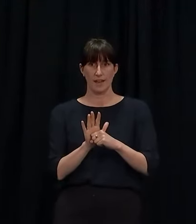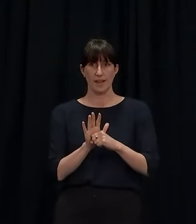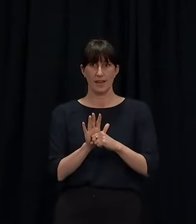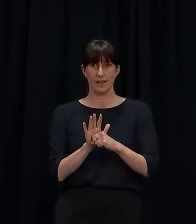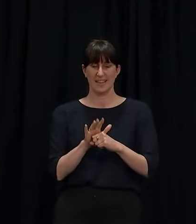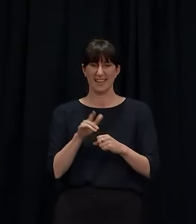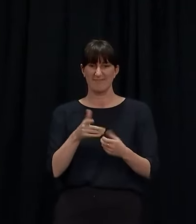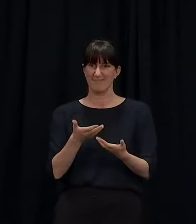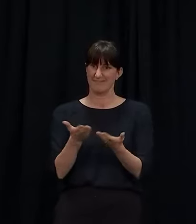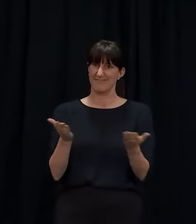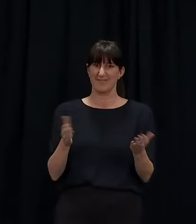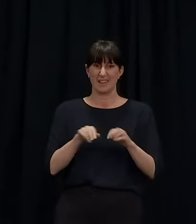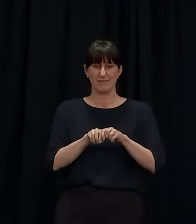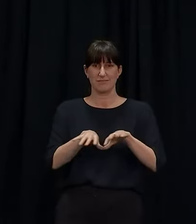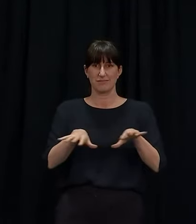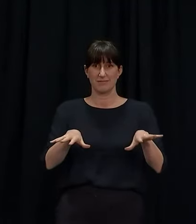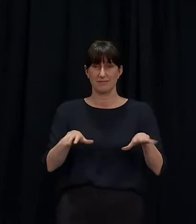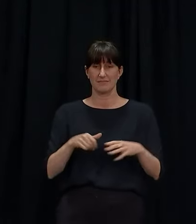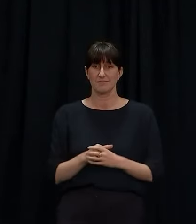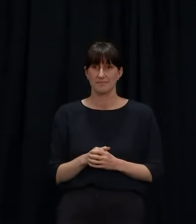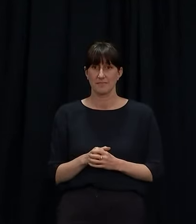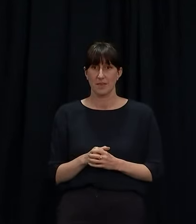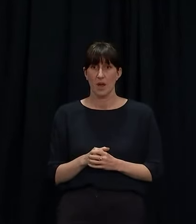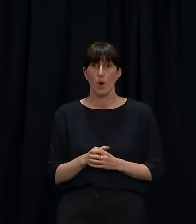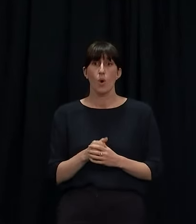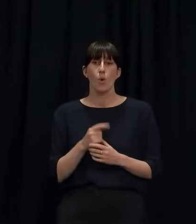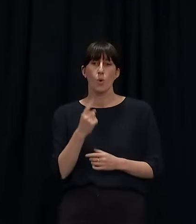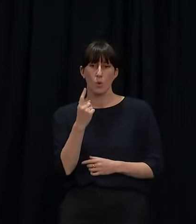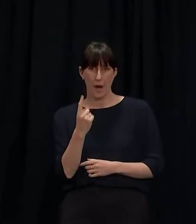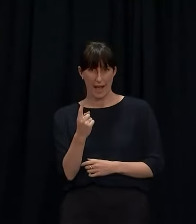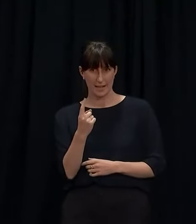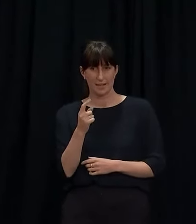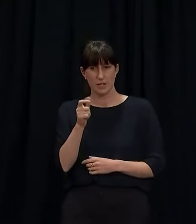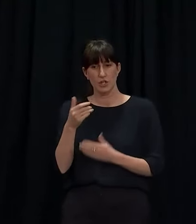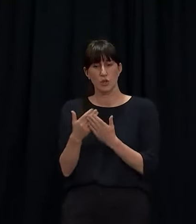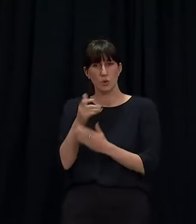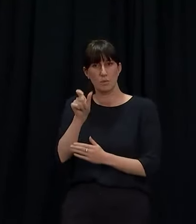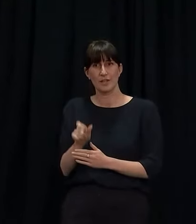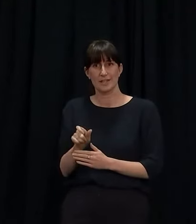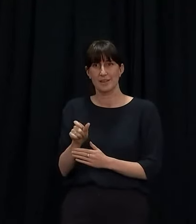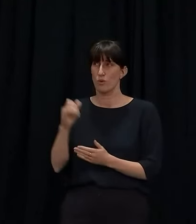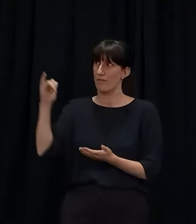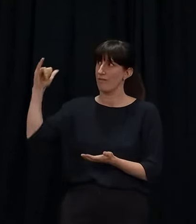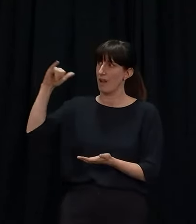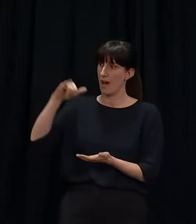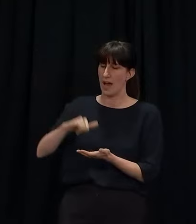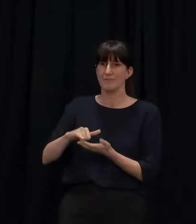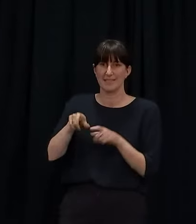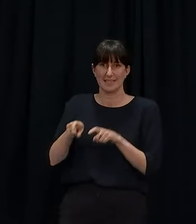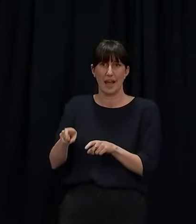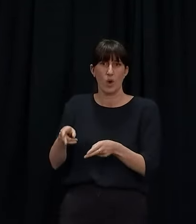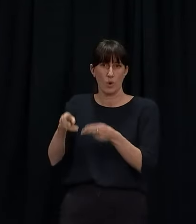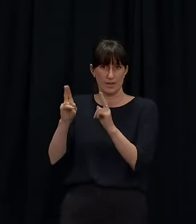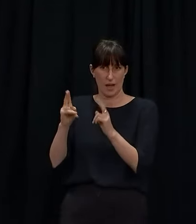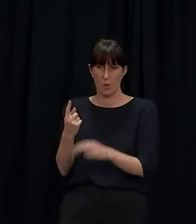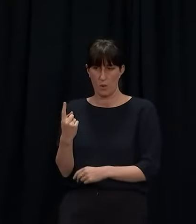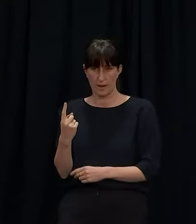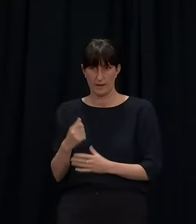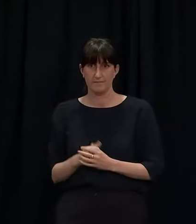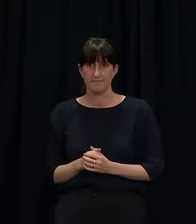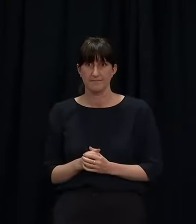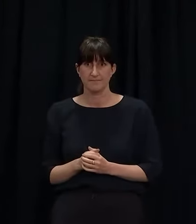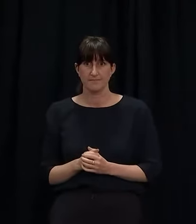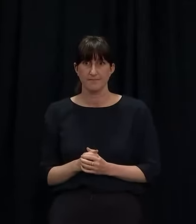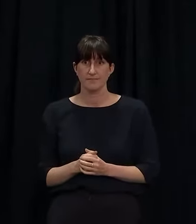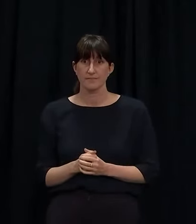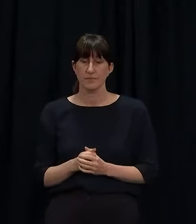yesterday. There is also one new case in a recent returnee in managed isolation. One